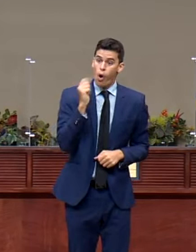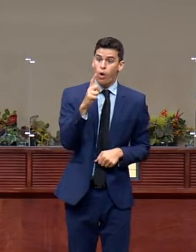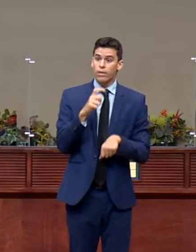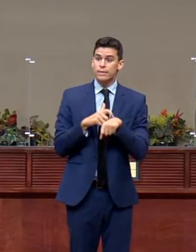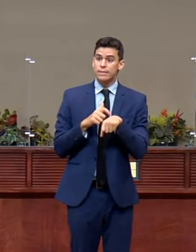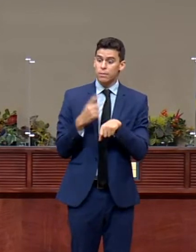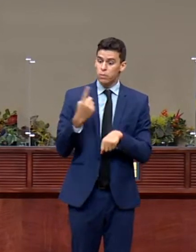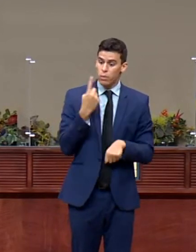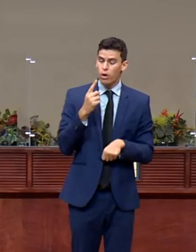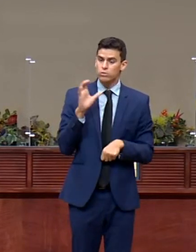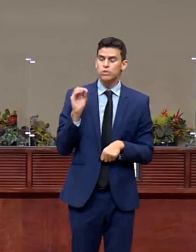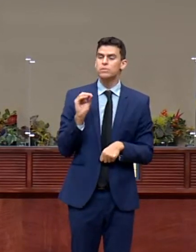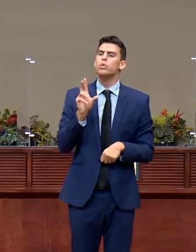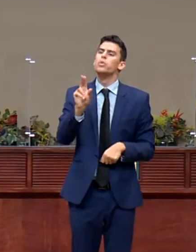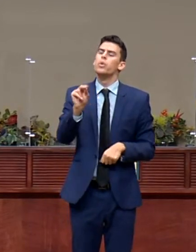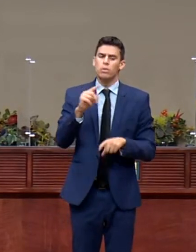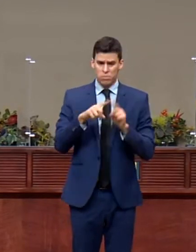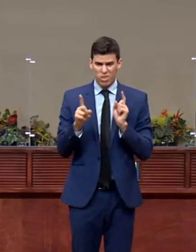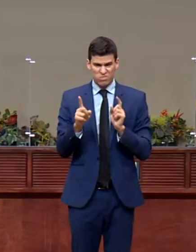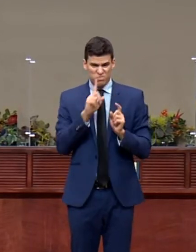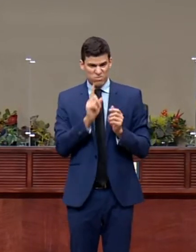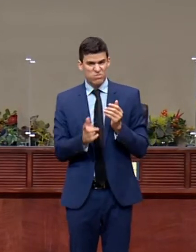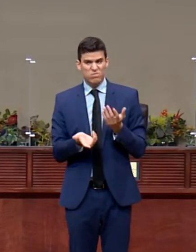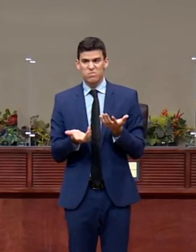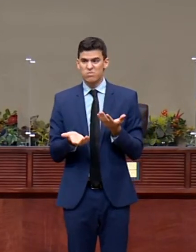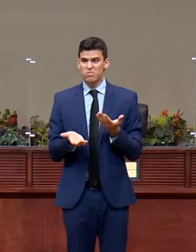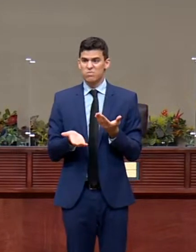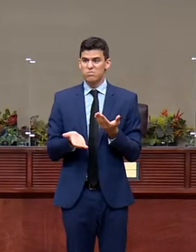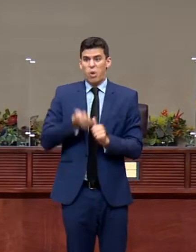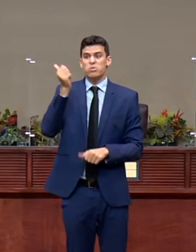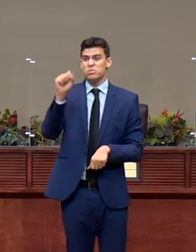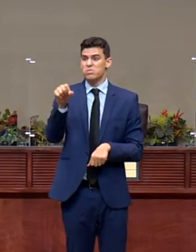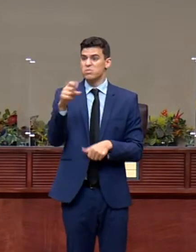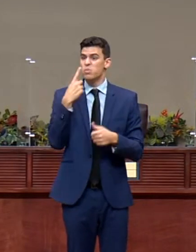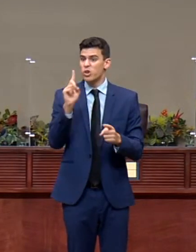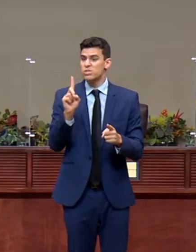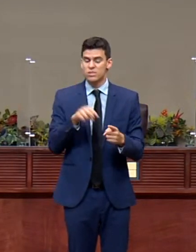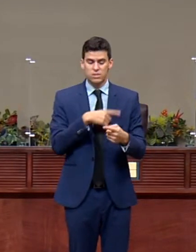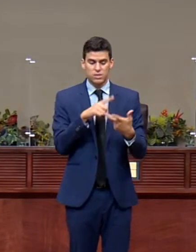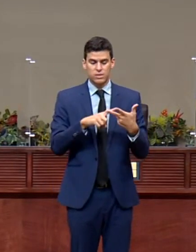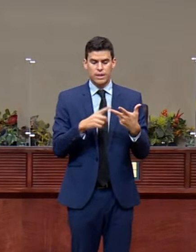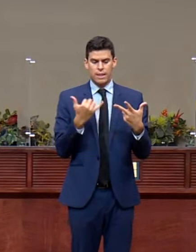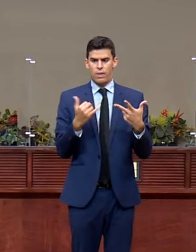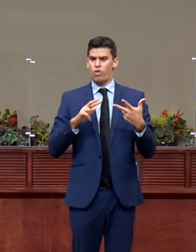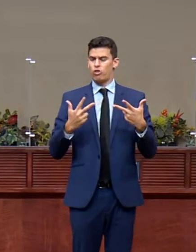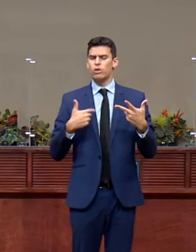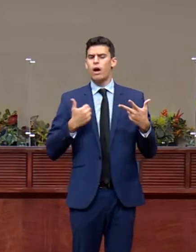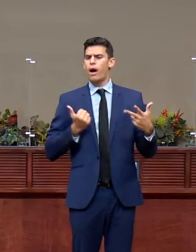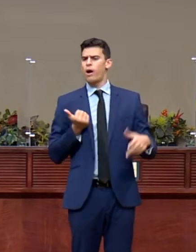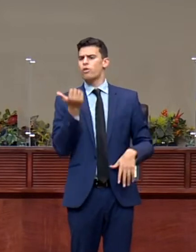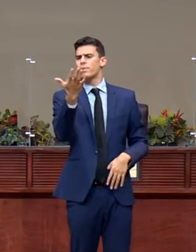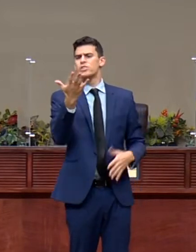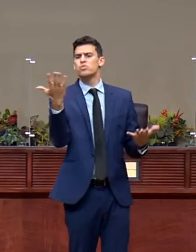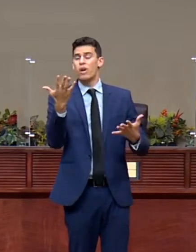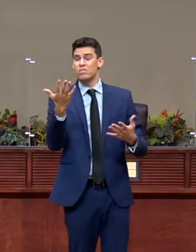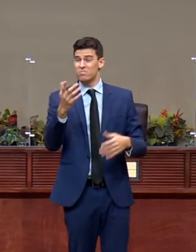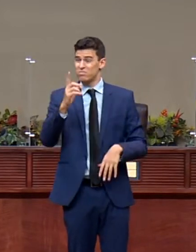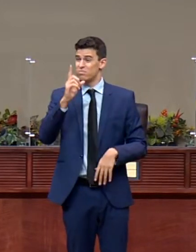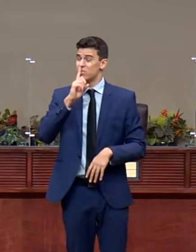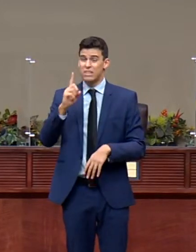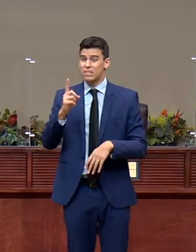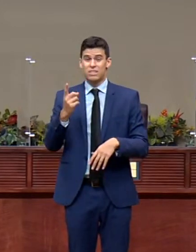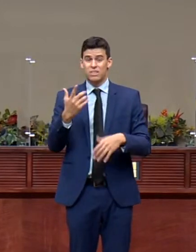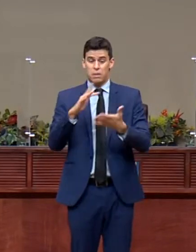time. And finally, what's our recommendation? And across the medical and public health